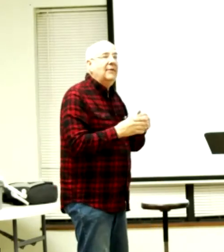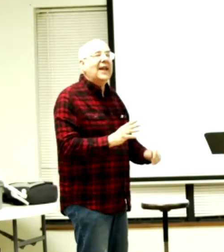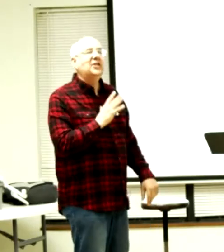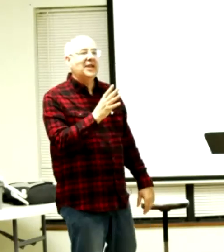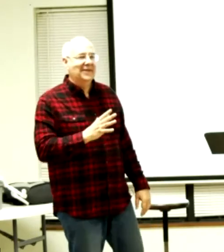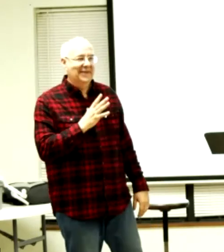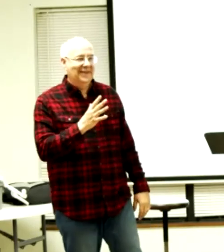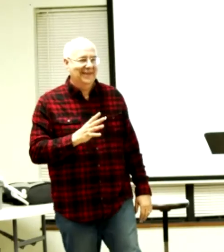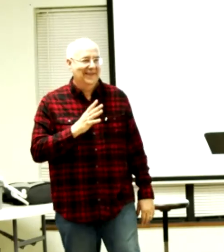Fancy.